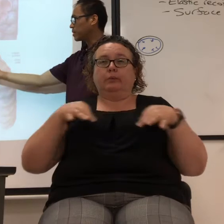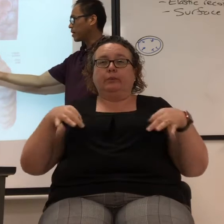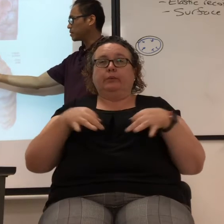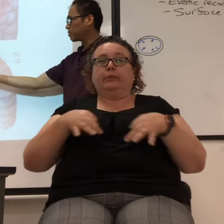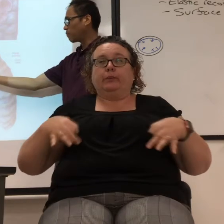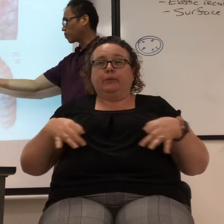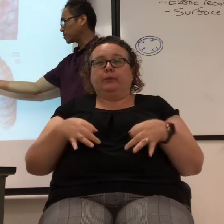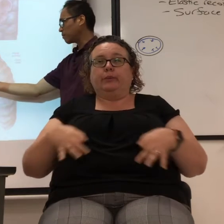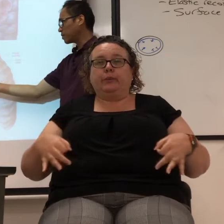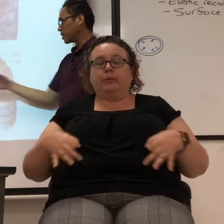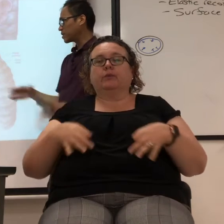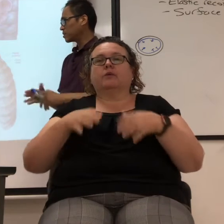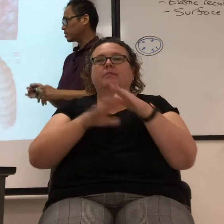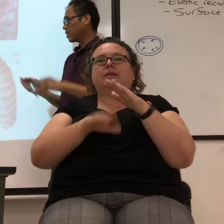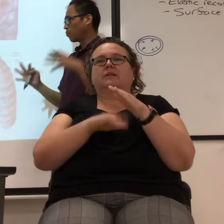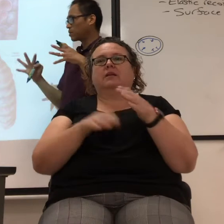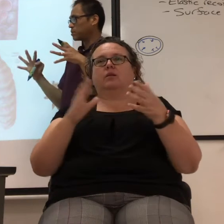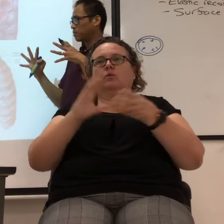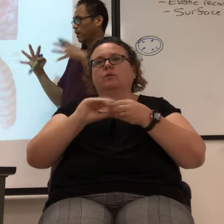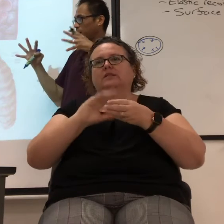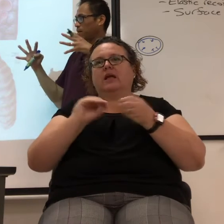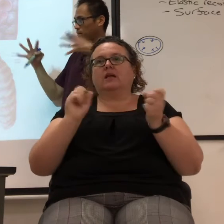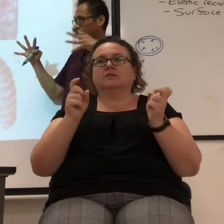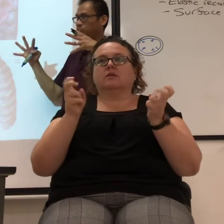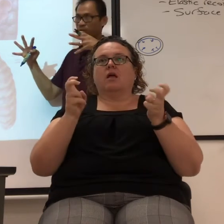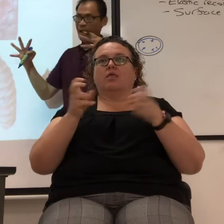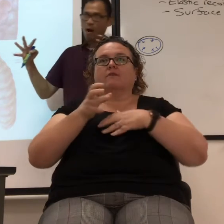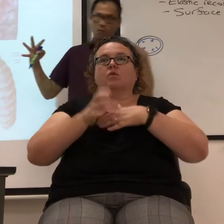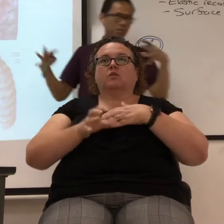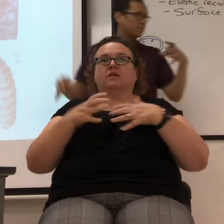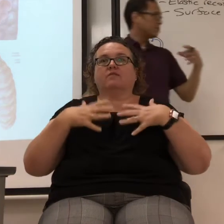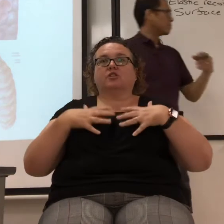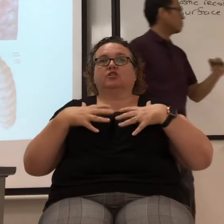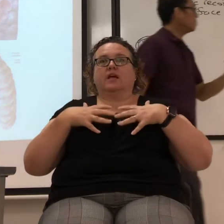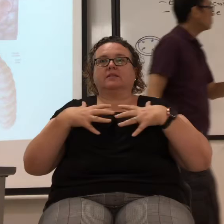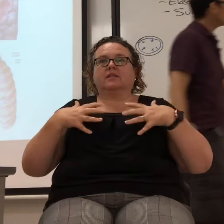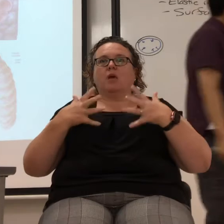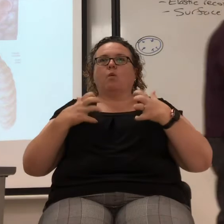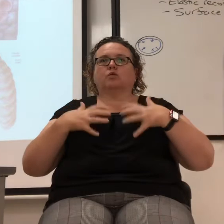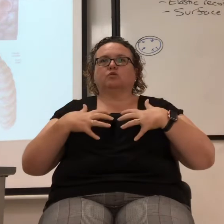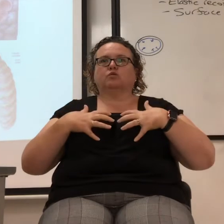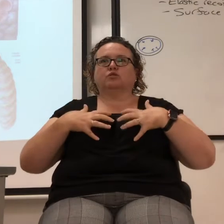Basically what we say is the forces of the chest, it wants to like spring out.